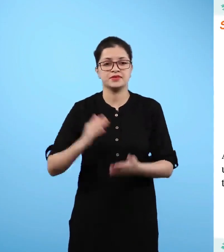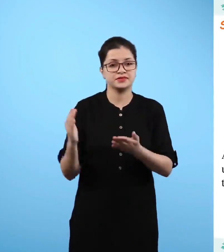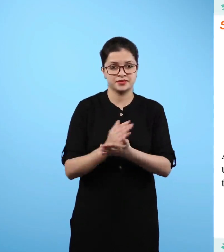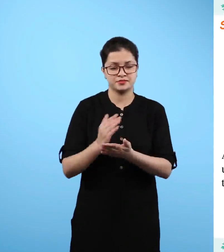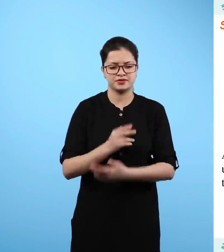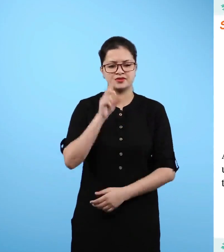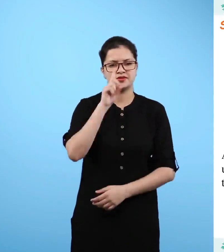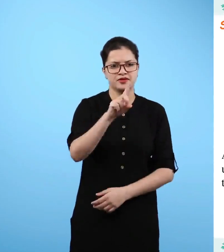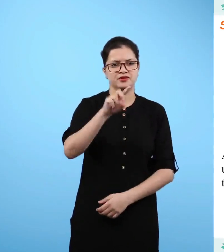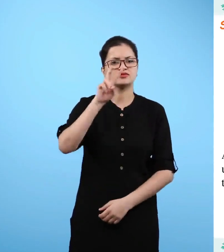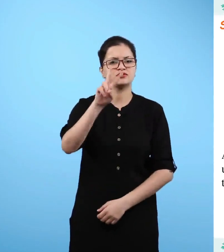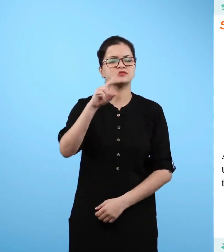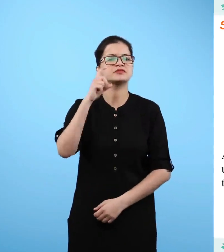Page 127.